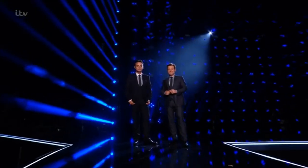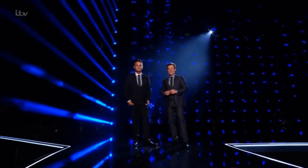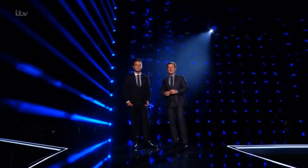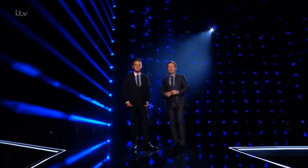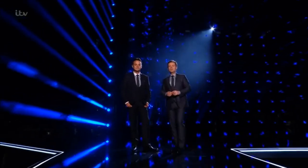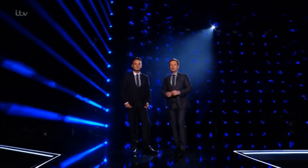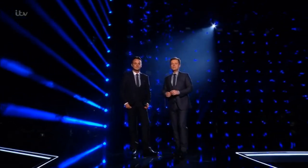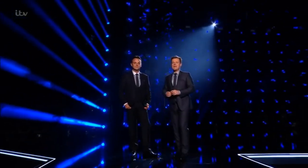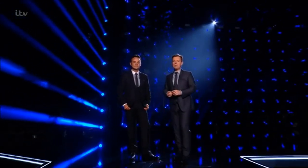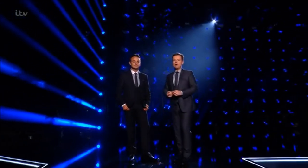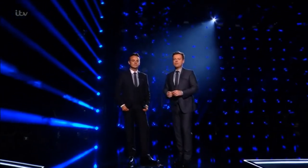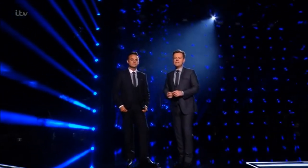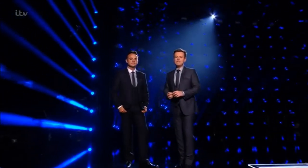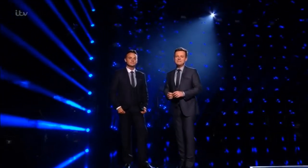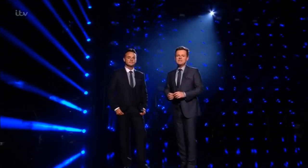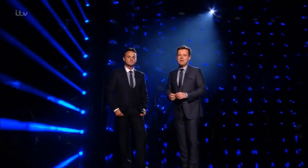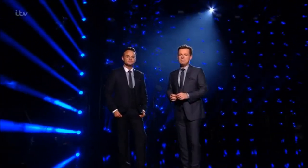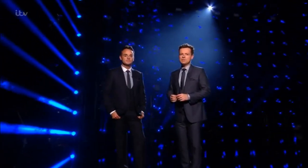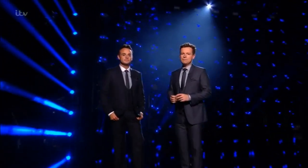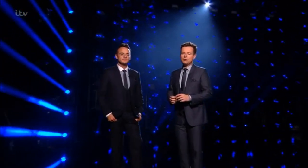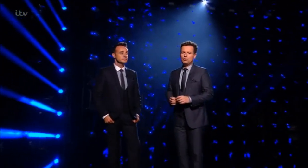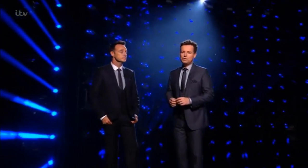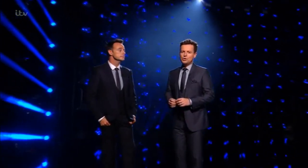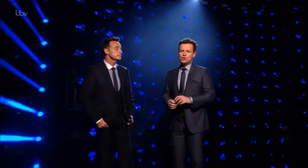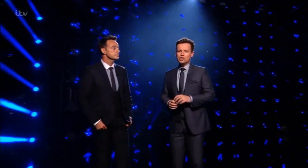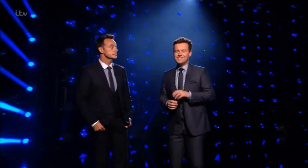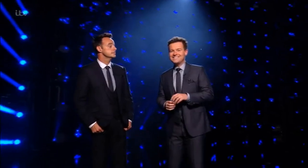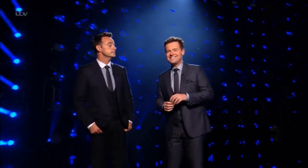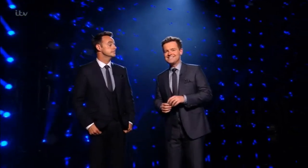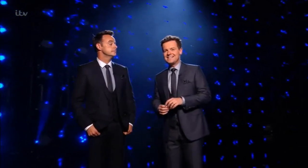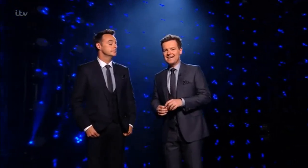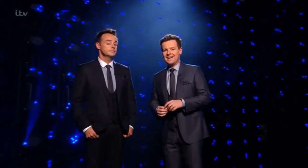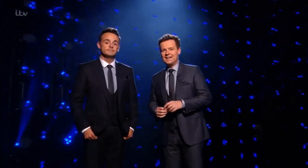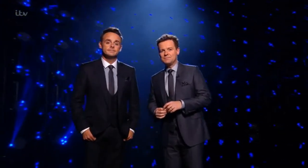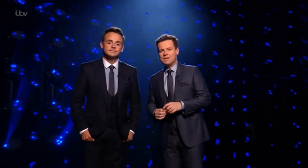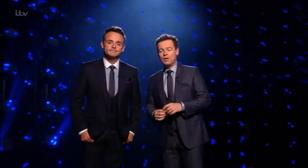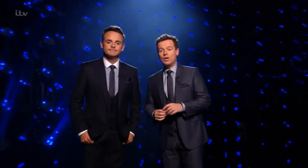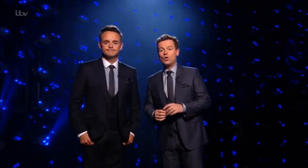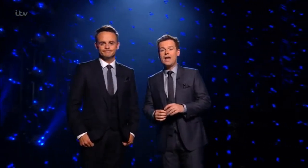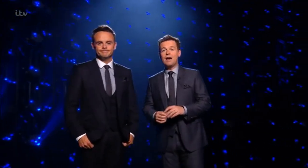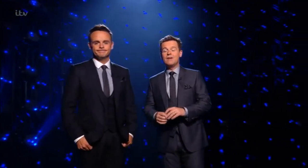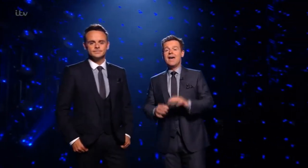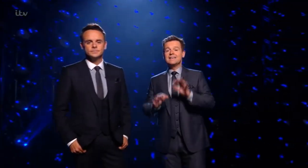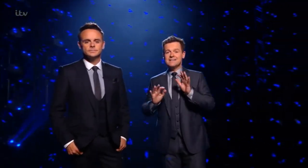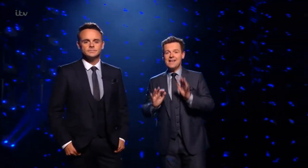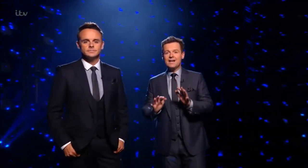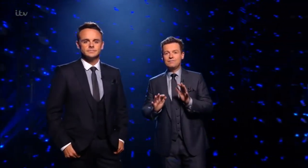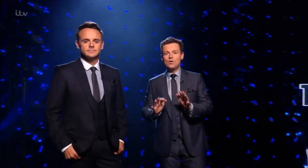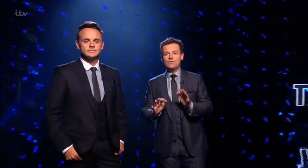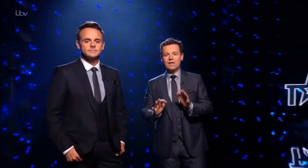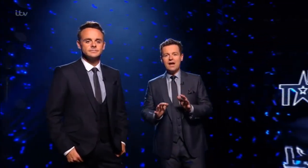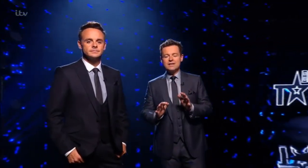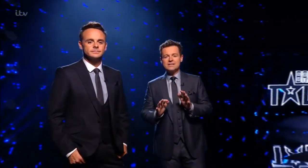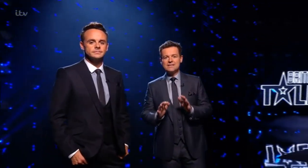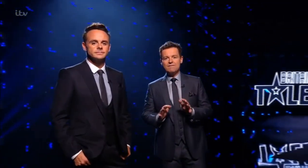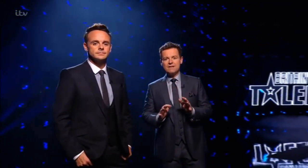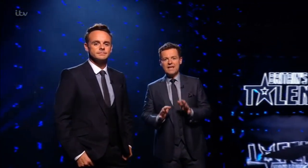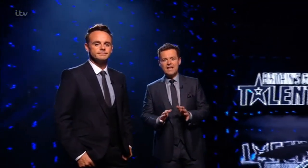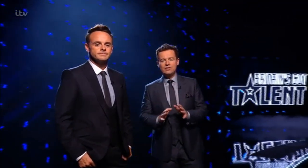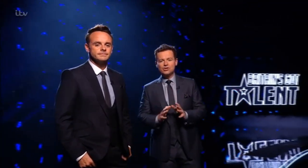Now, because there are 70 members of the group, social distancing guidelines mean we can only have a select few of the guys safely in the